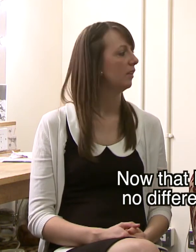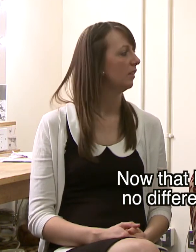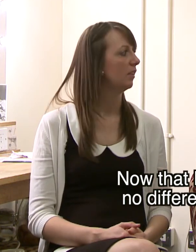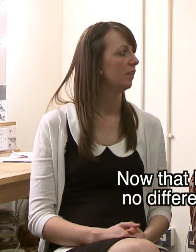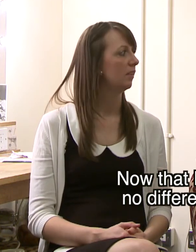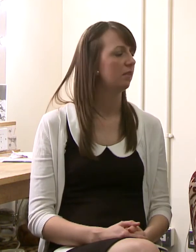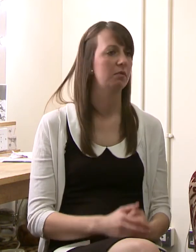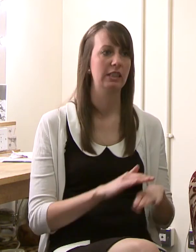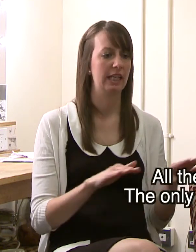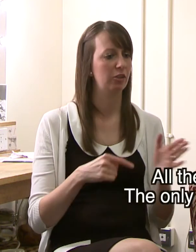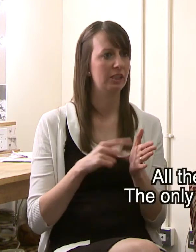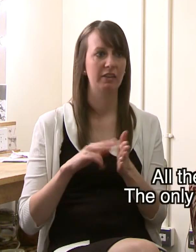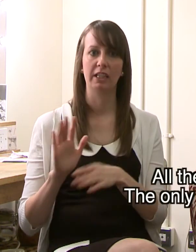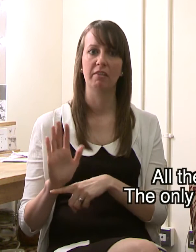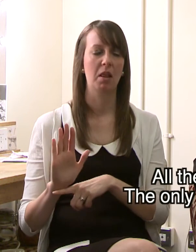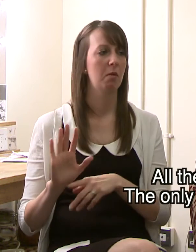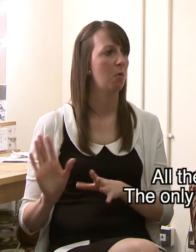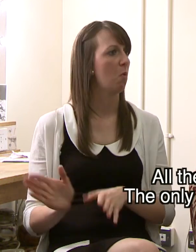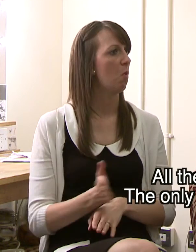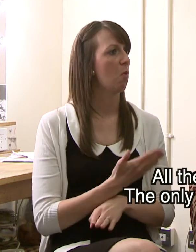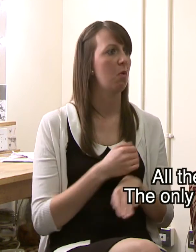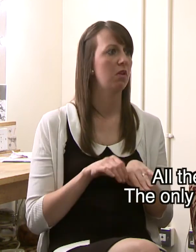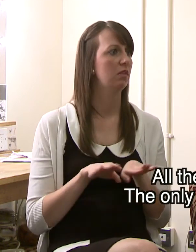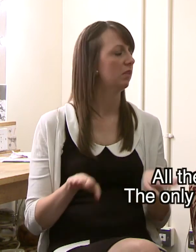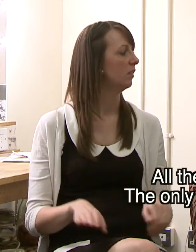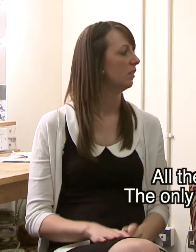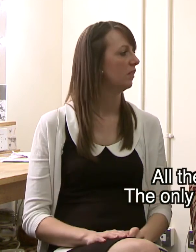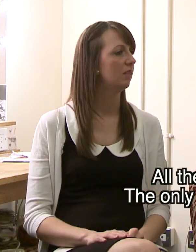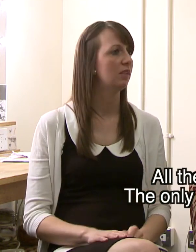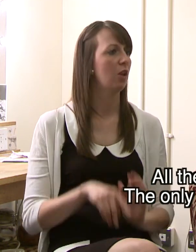stage. All the rules are the same.